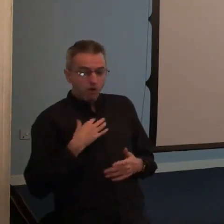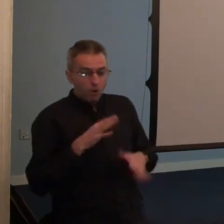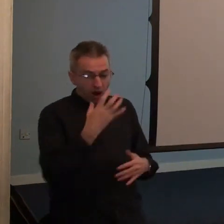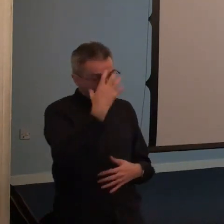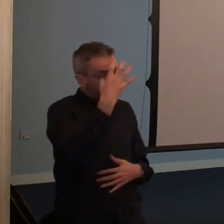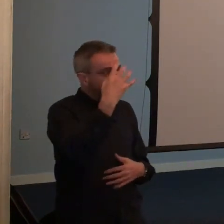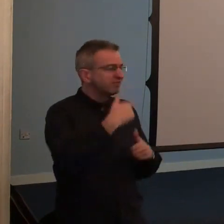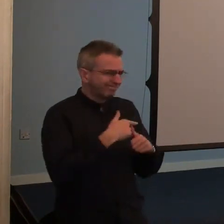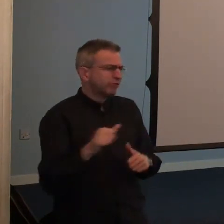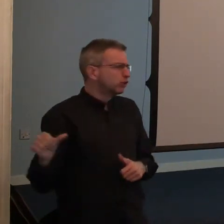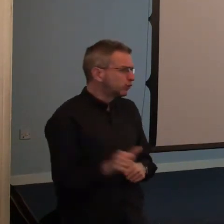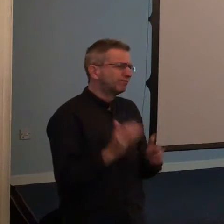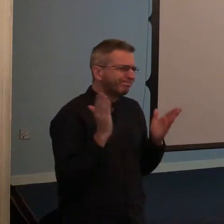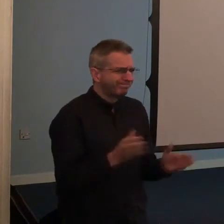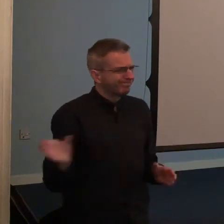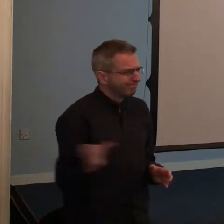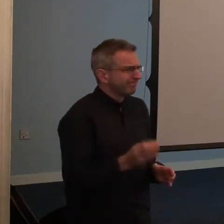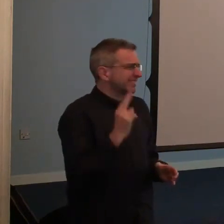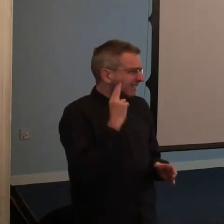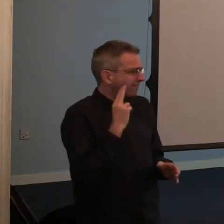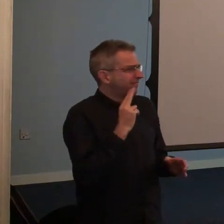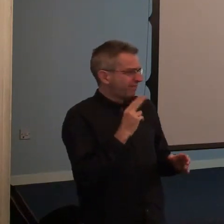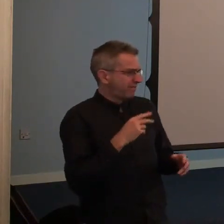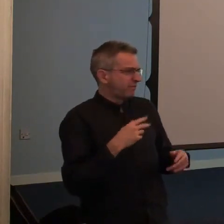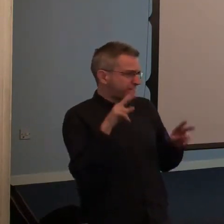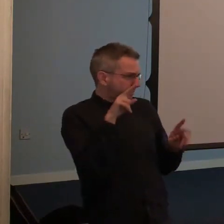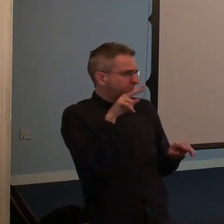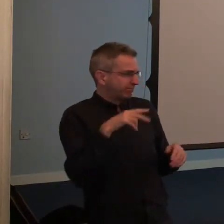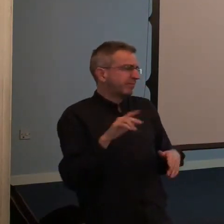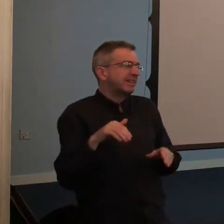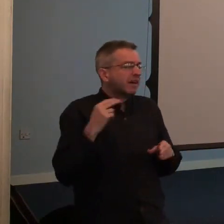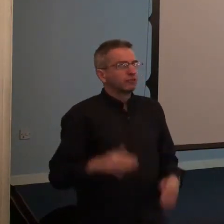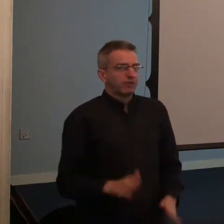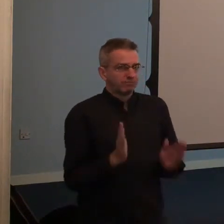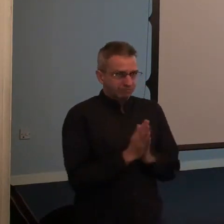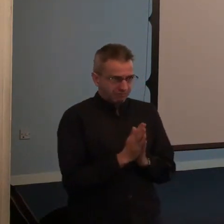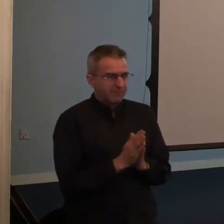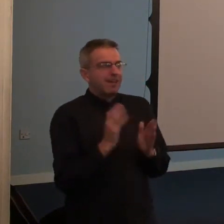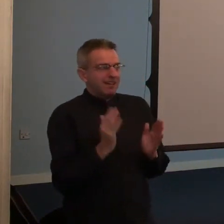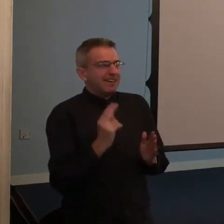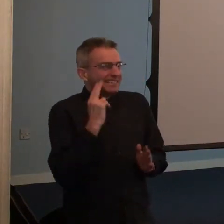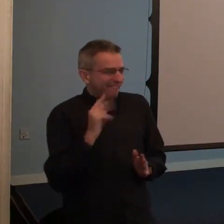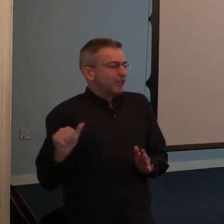around embryo selection and genetic modification,